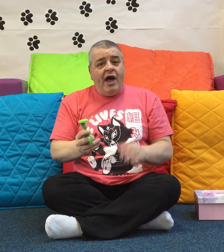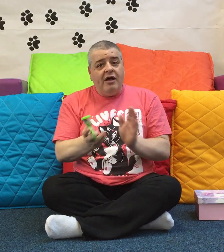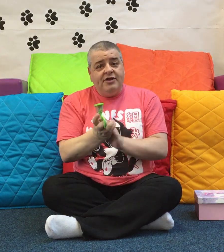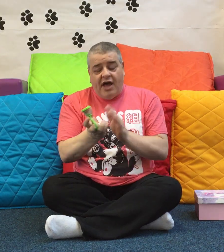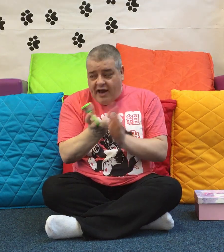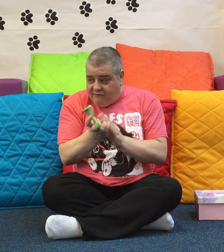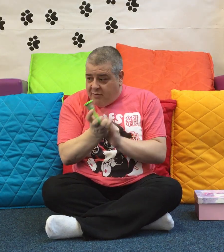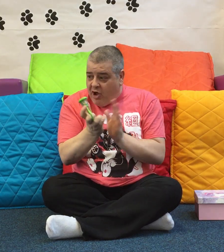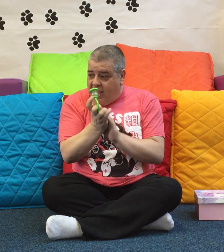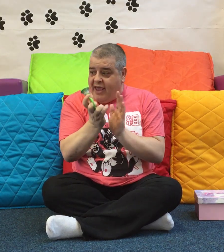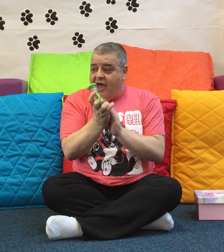Well done.